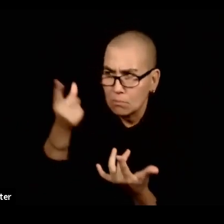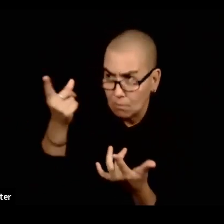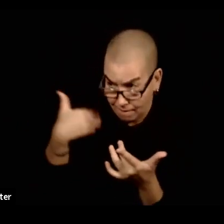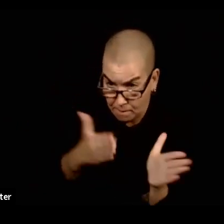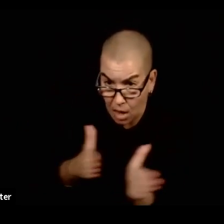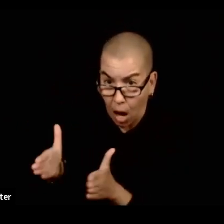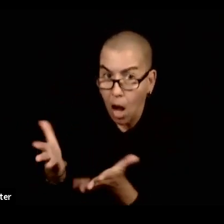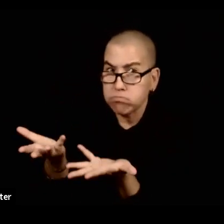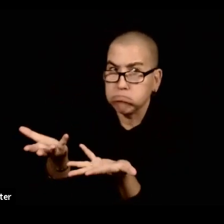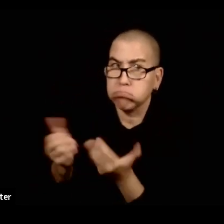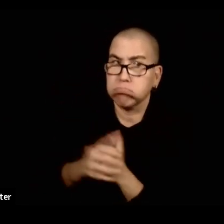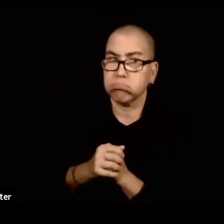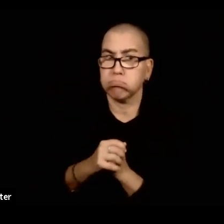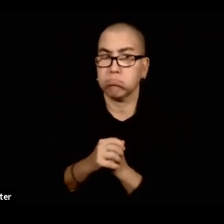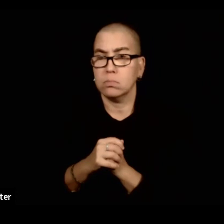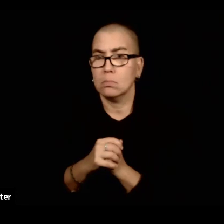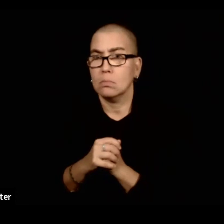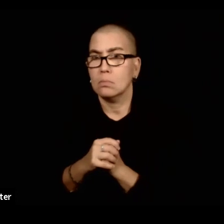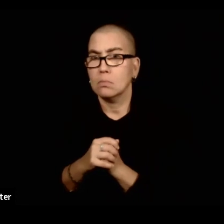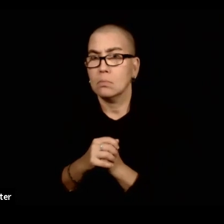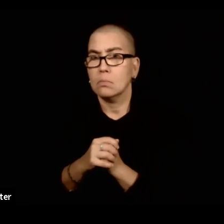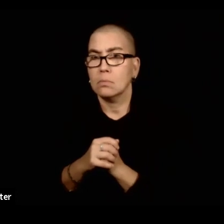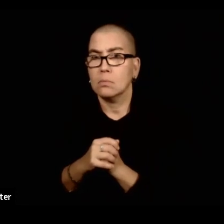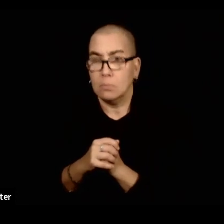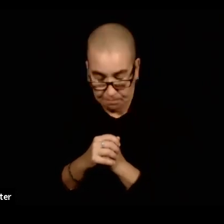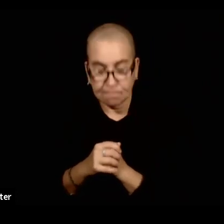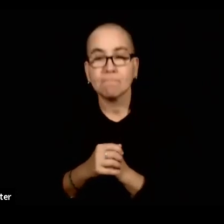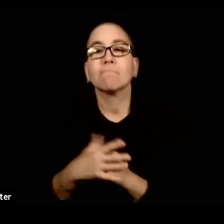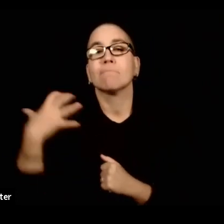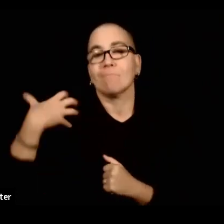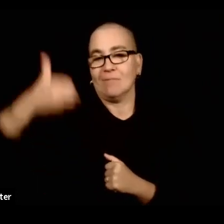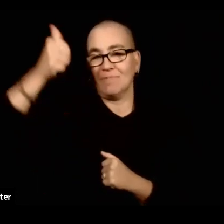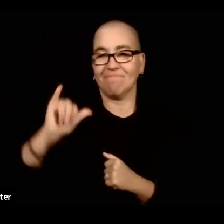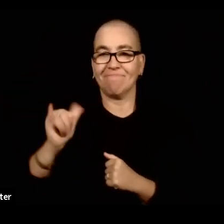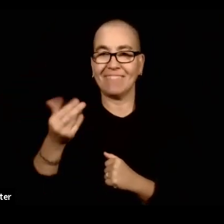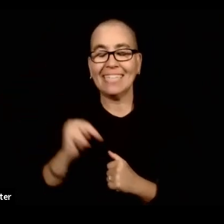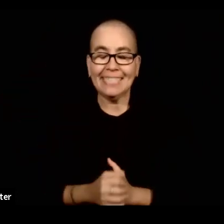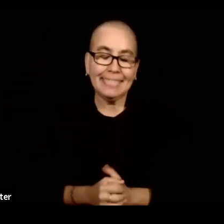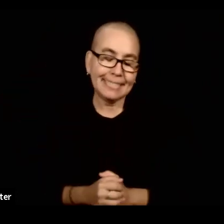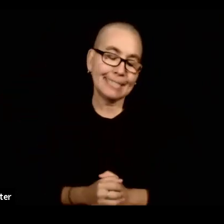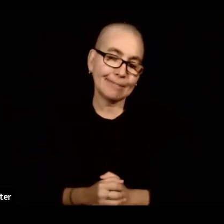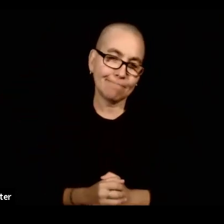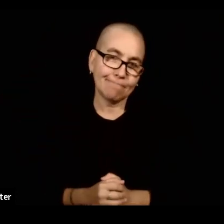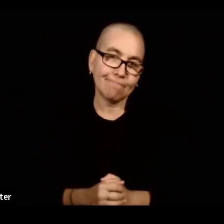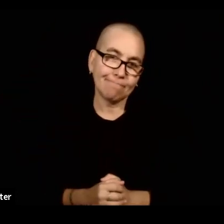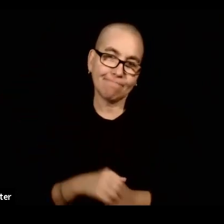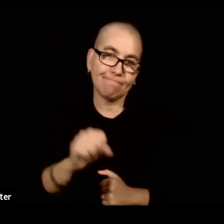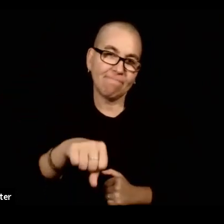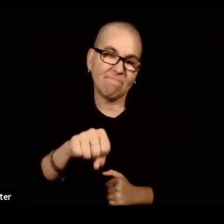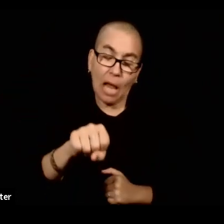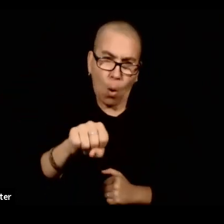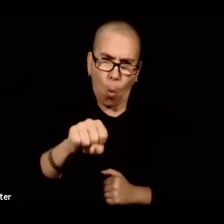Well, certainly, this is Jan. Yes, we are concerned with any large gathering,